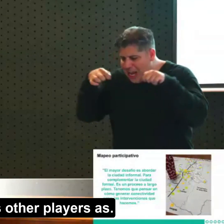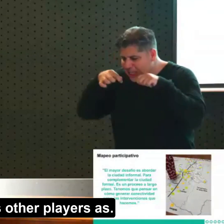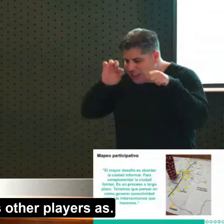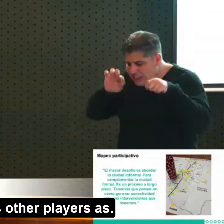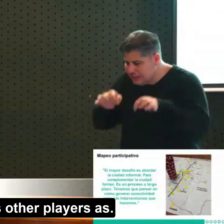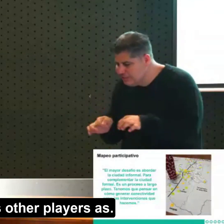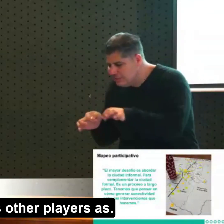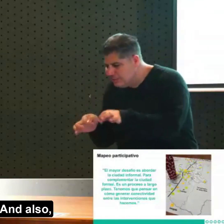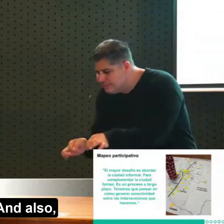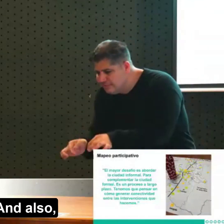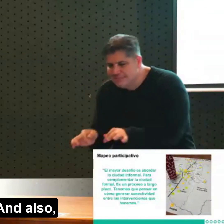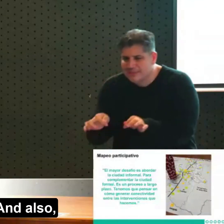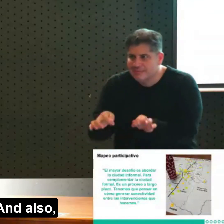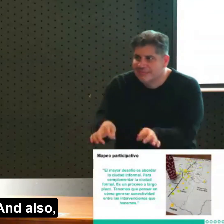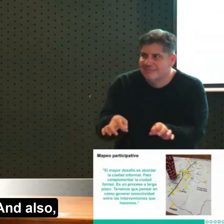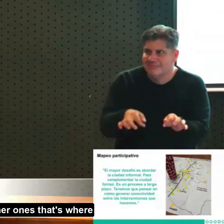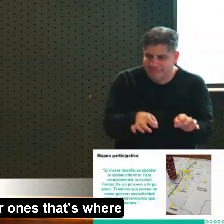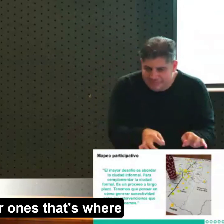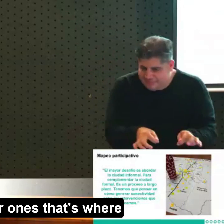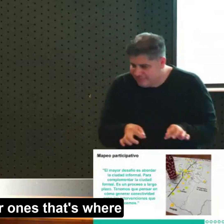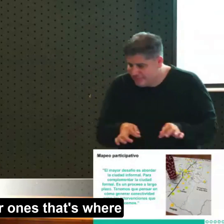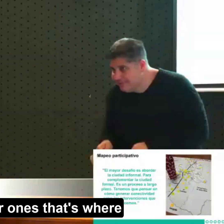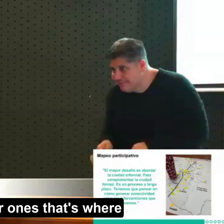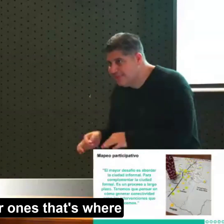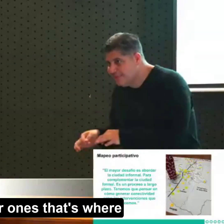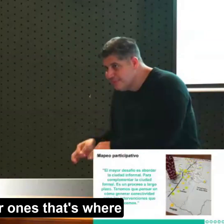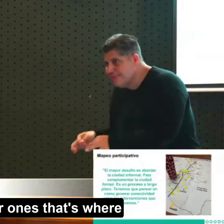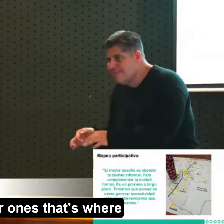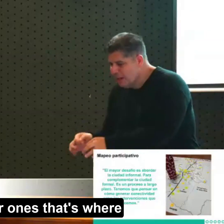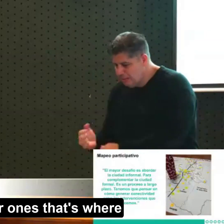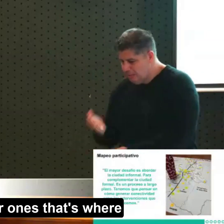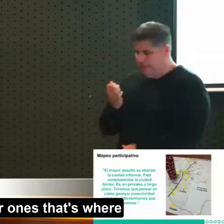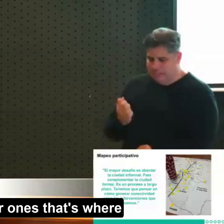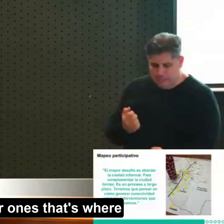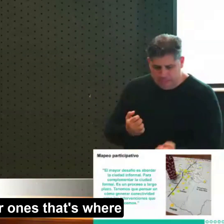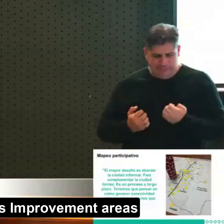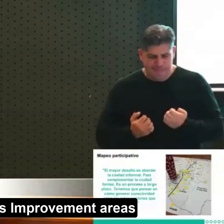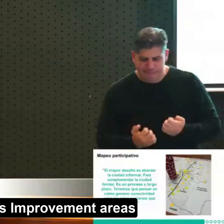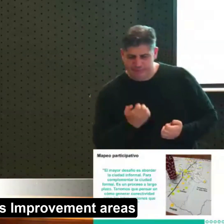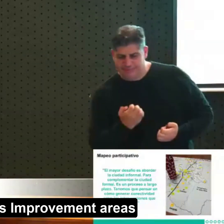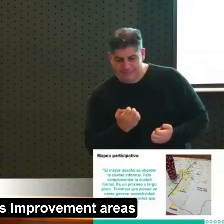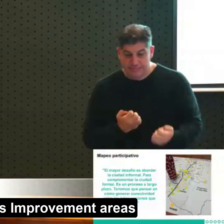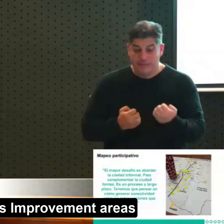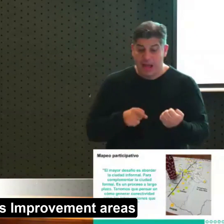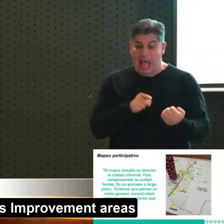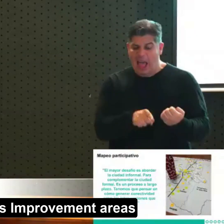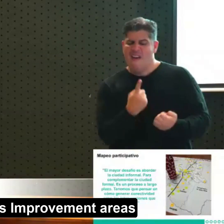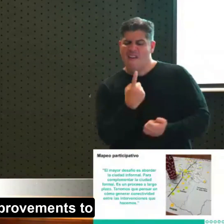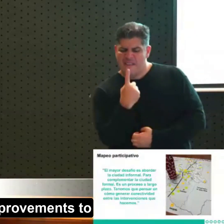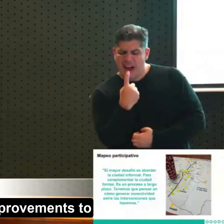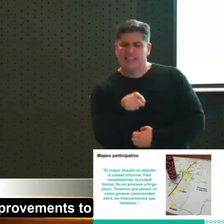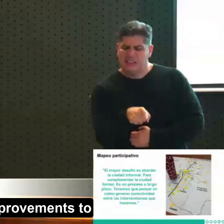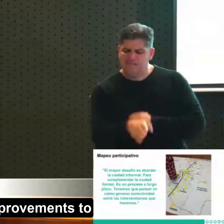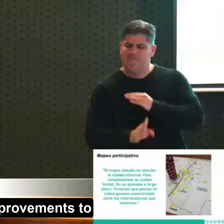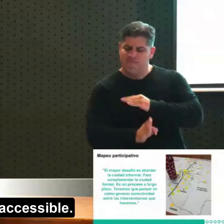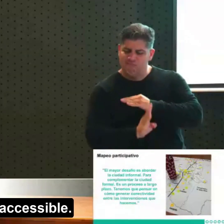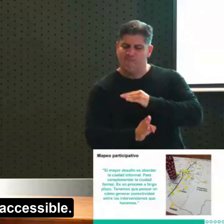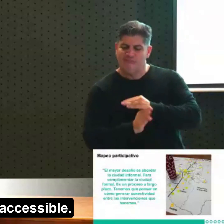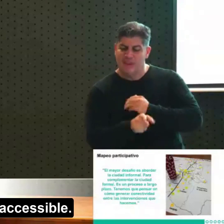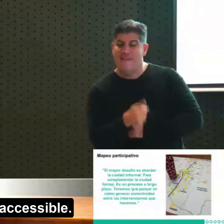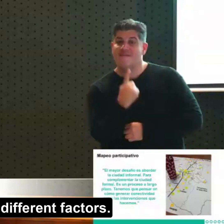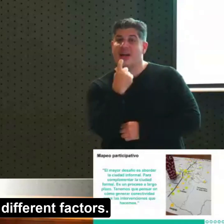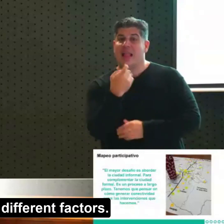well as other players, and also those other ones that still where the city needs improvement, areas for improvement to